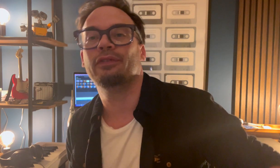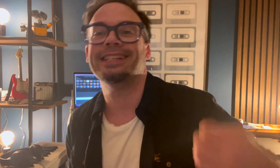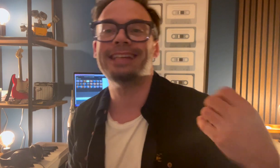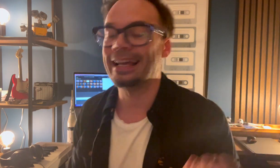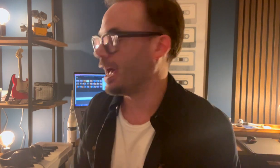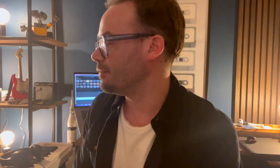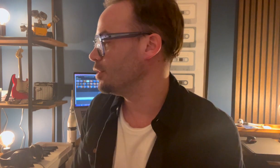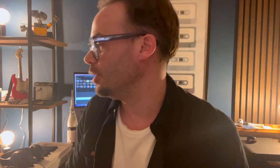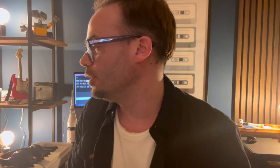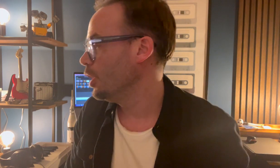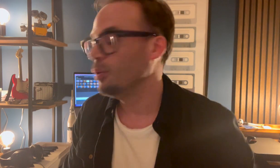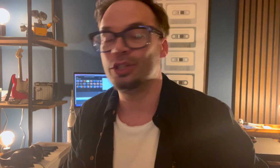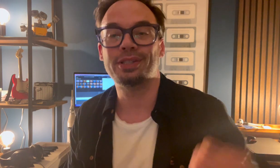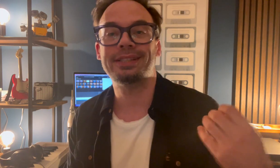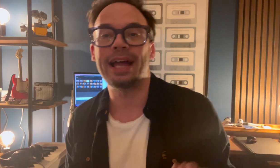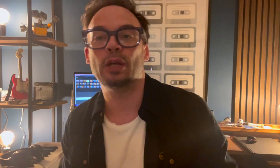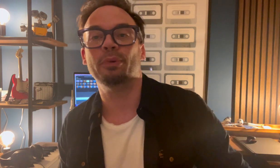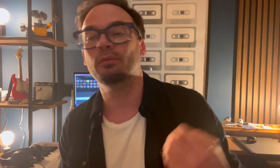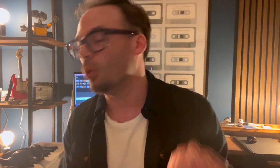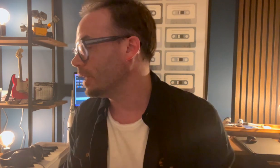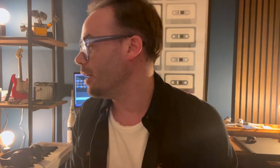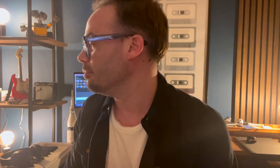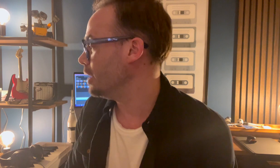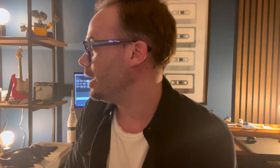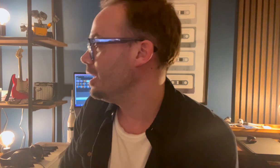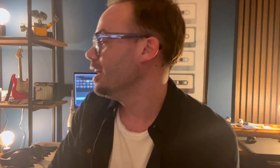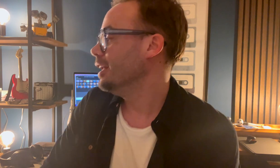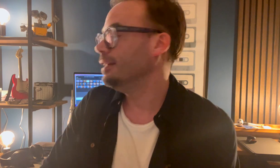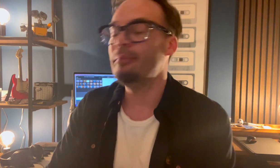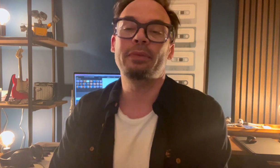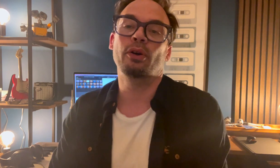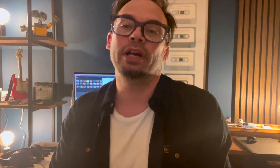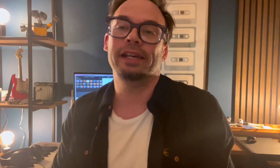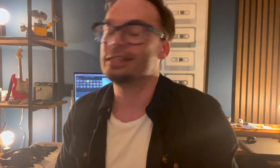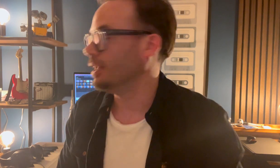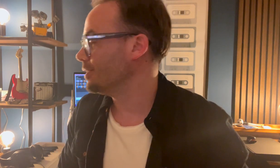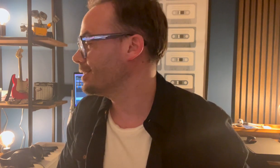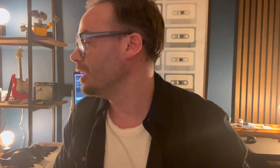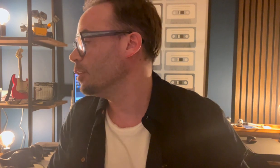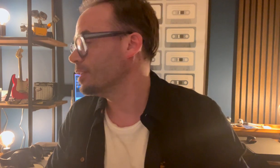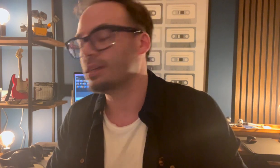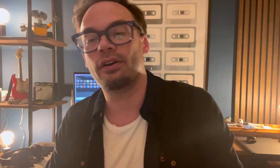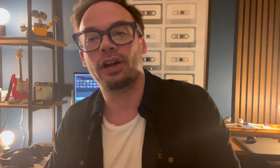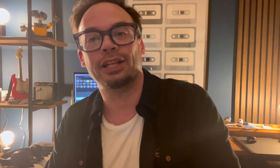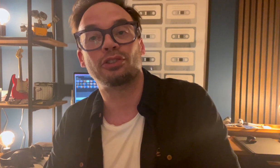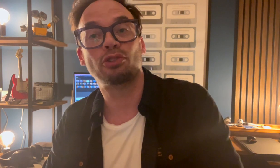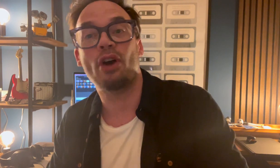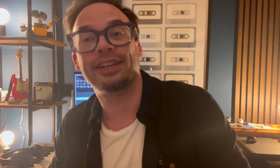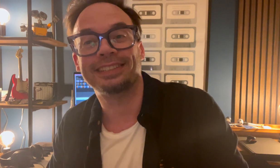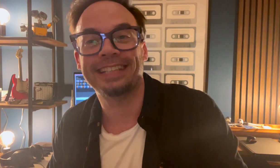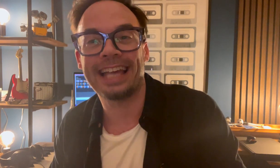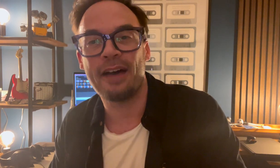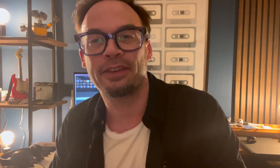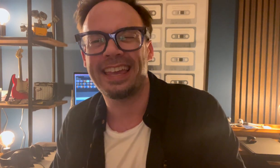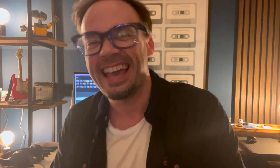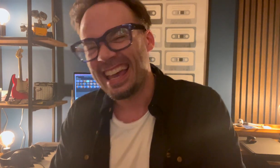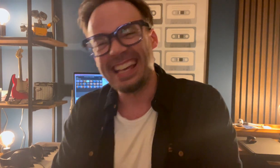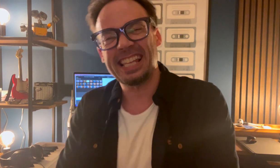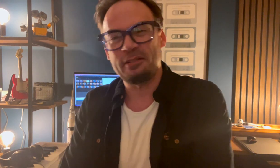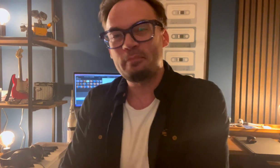I sang out of tune Would you stand up And walk out on me Lend me your ears And I'll sing you a song And I'll try not to sing out of key Is there a